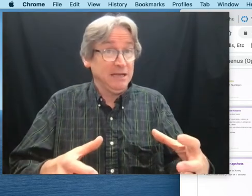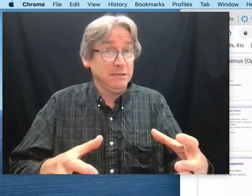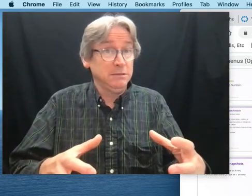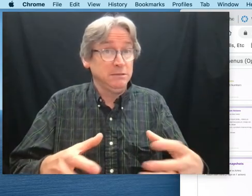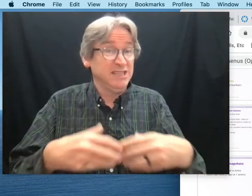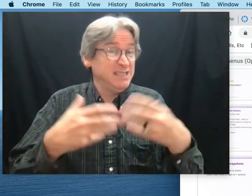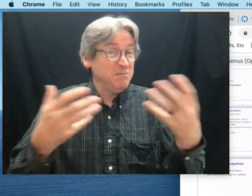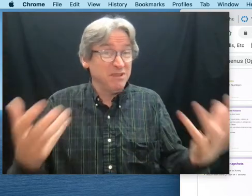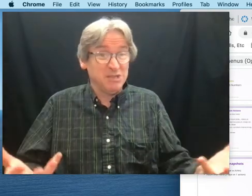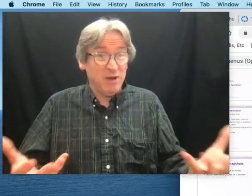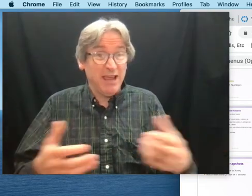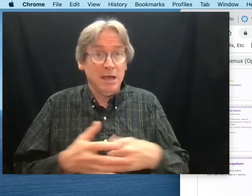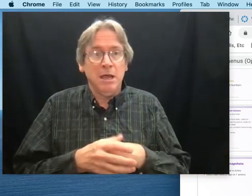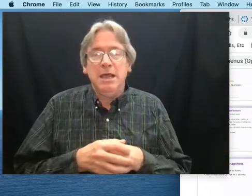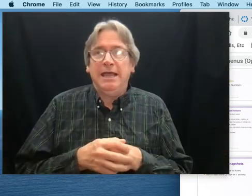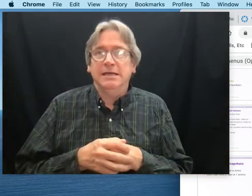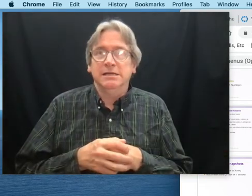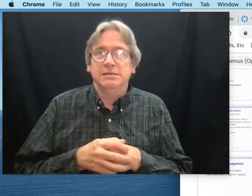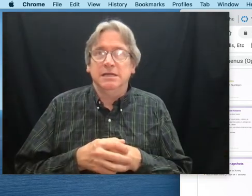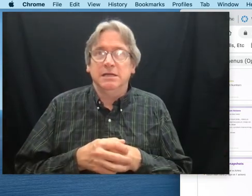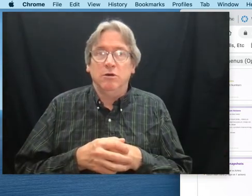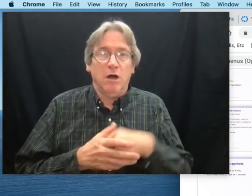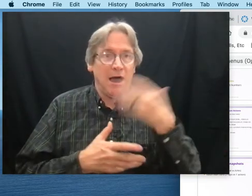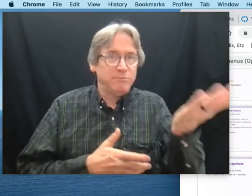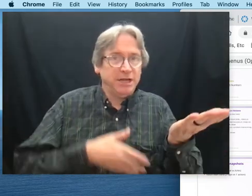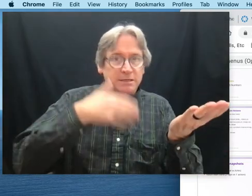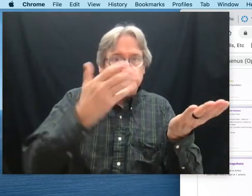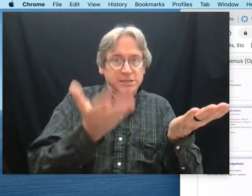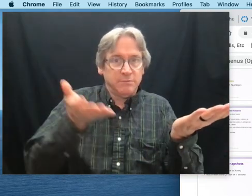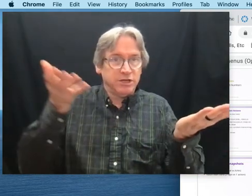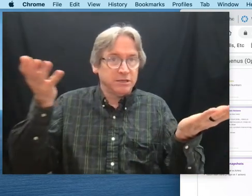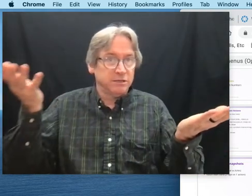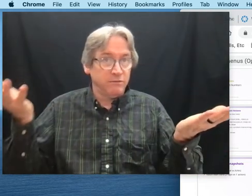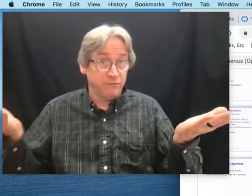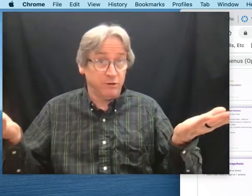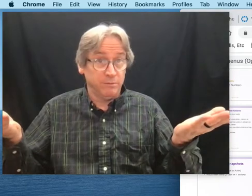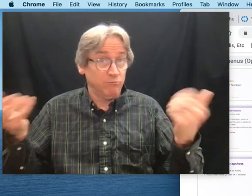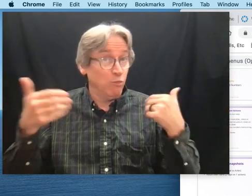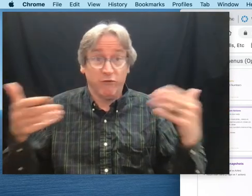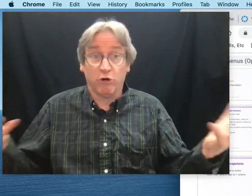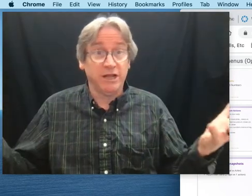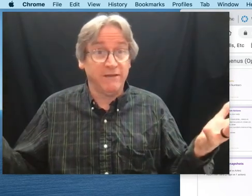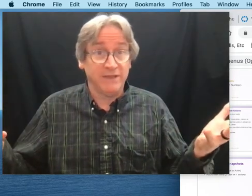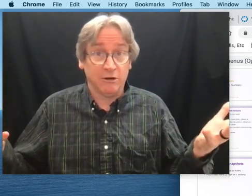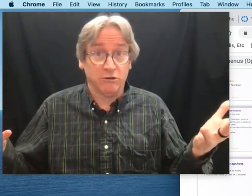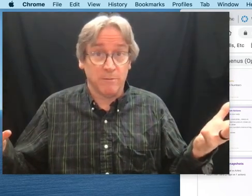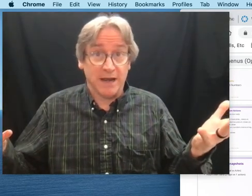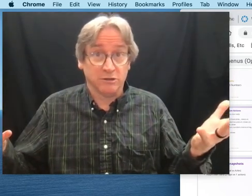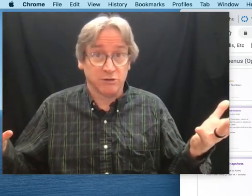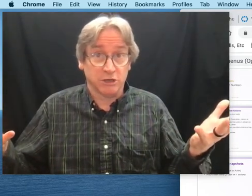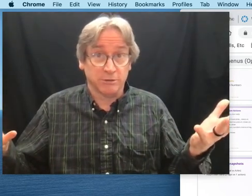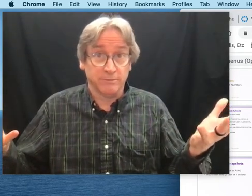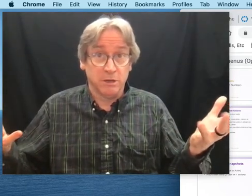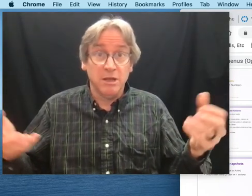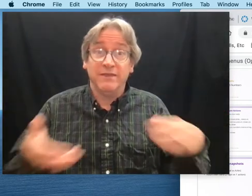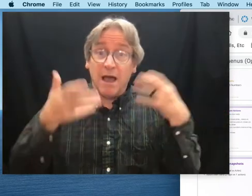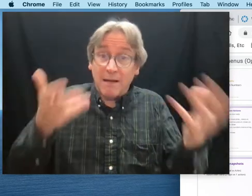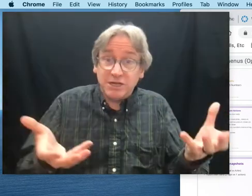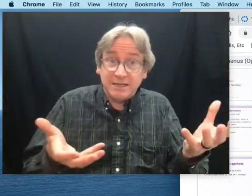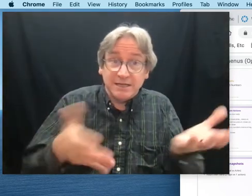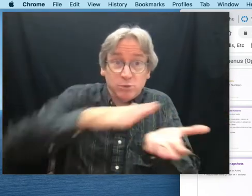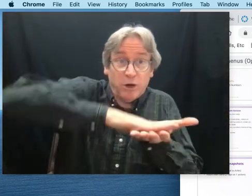explain it, the simplest way, is object, subject, verb. We've already given that grammatical structure.